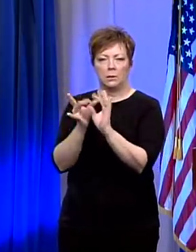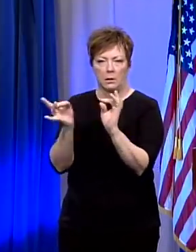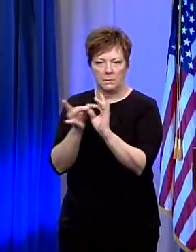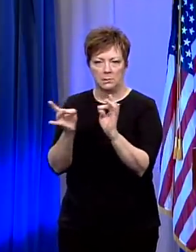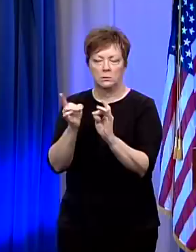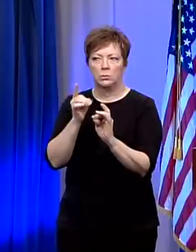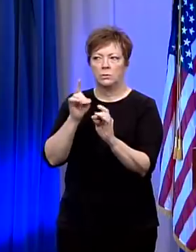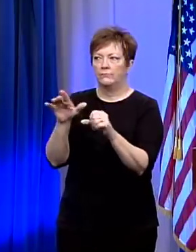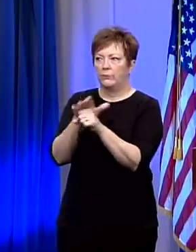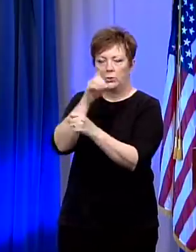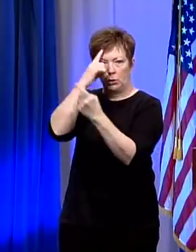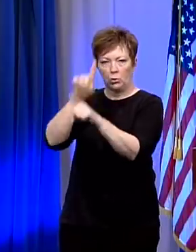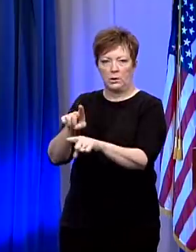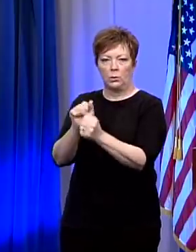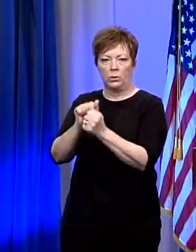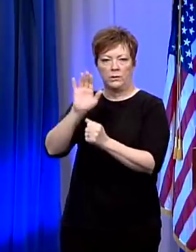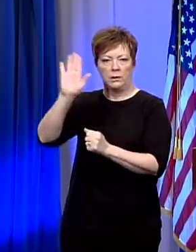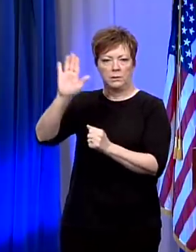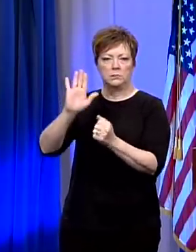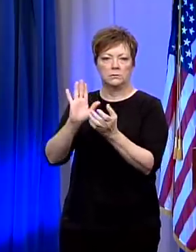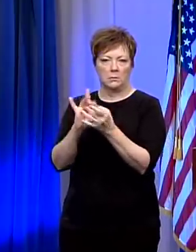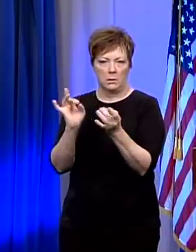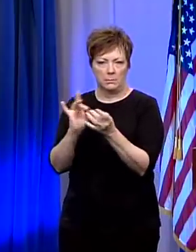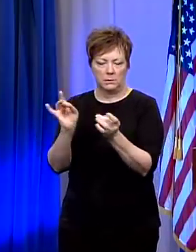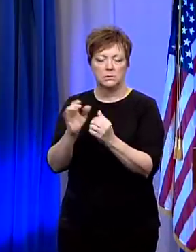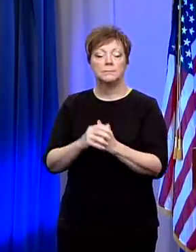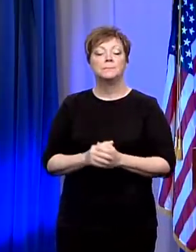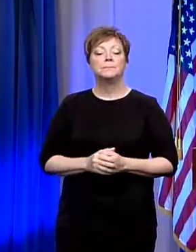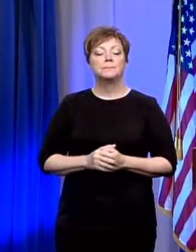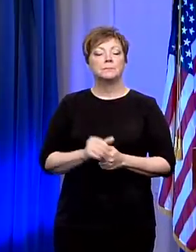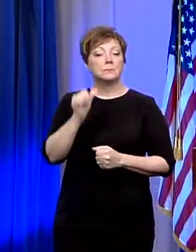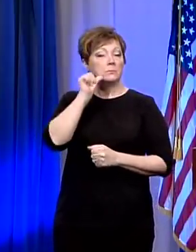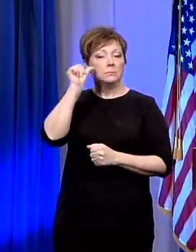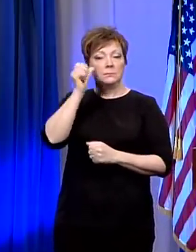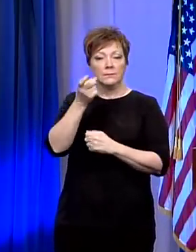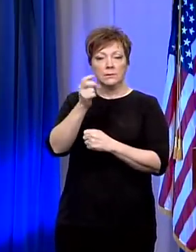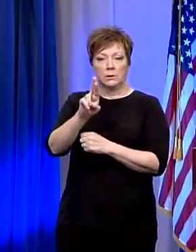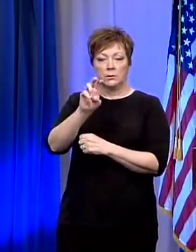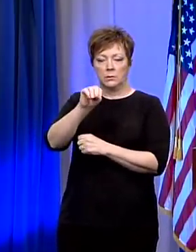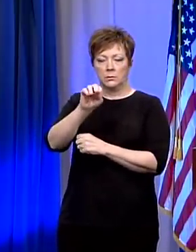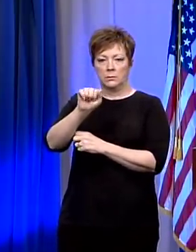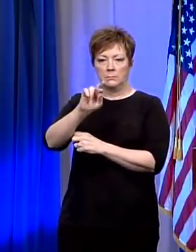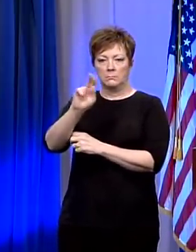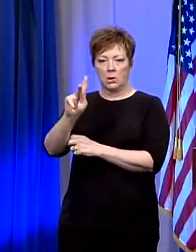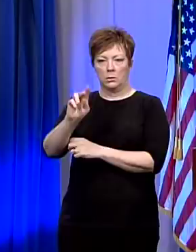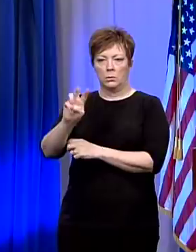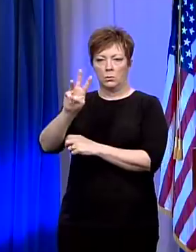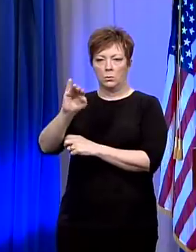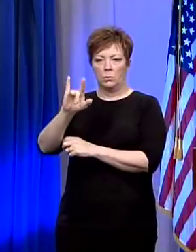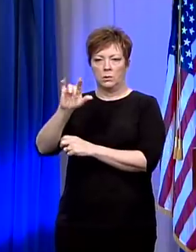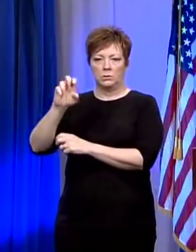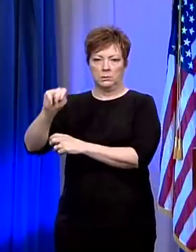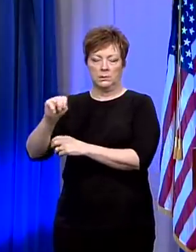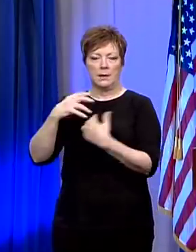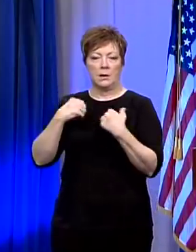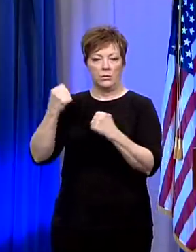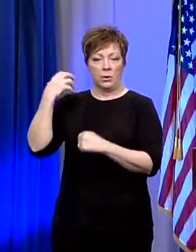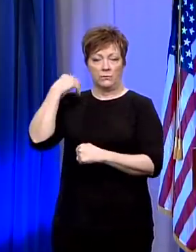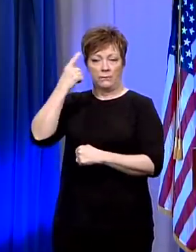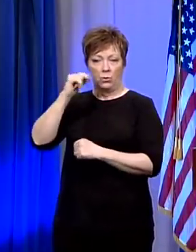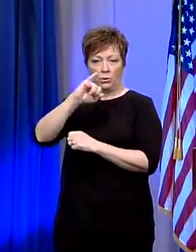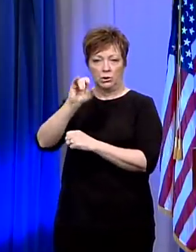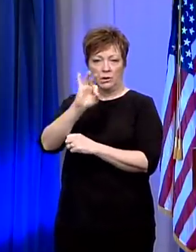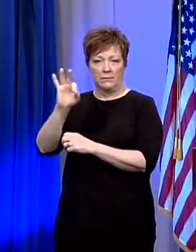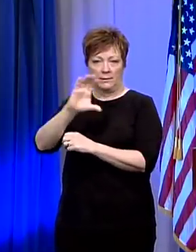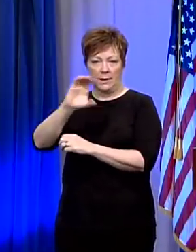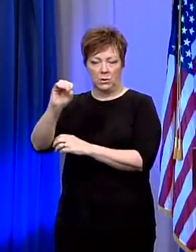totally agree with that strategy. Yesterday, Dr. Mark Wilson, who's the health officer for Jefferson County, issued